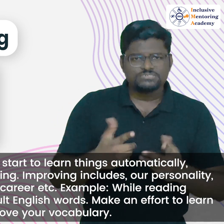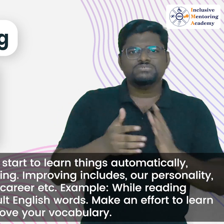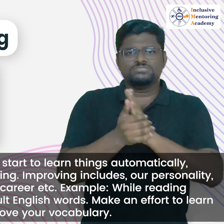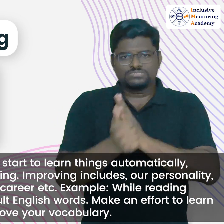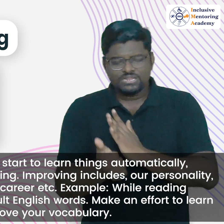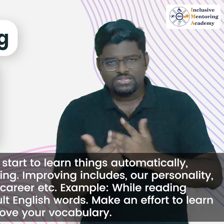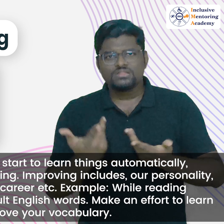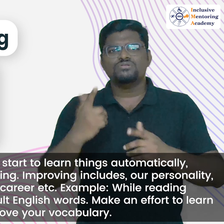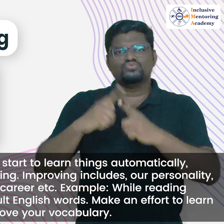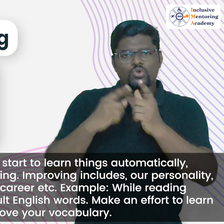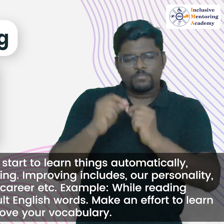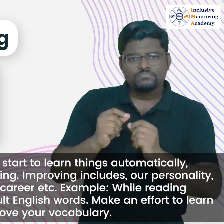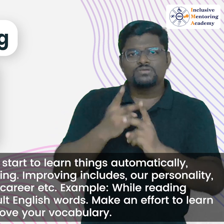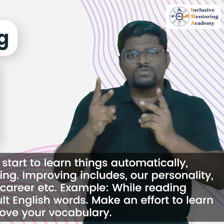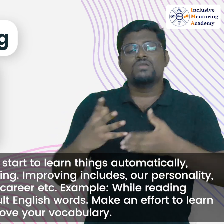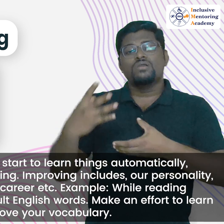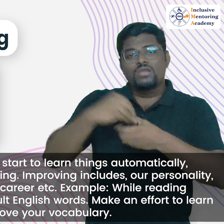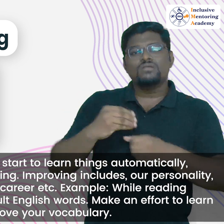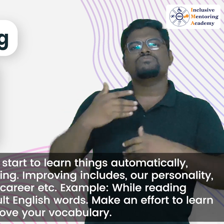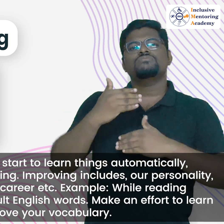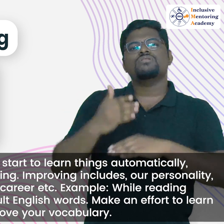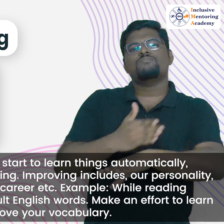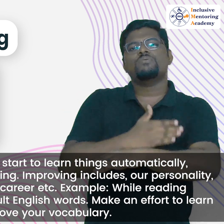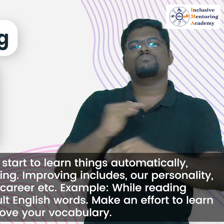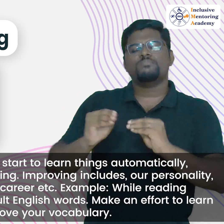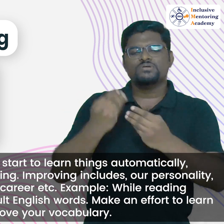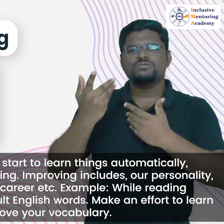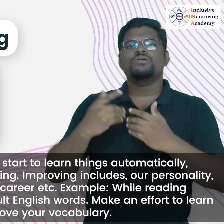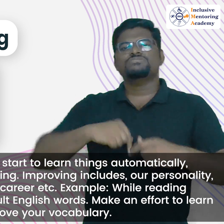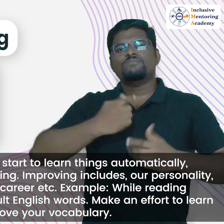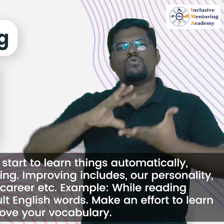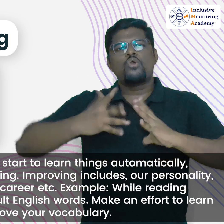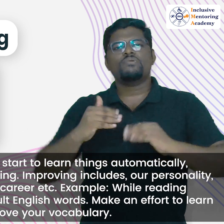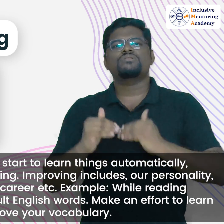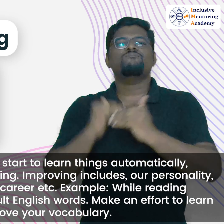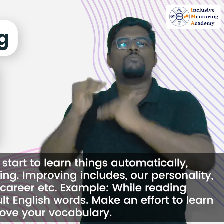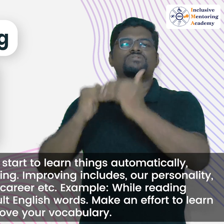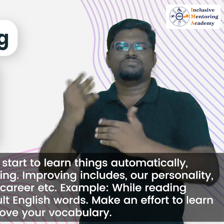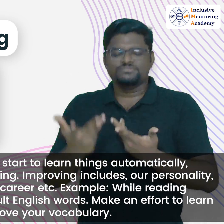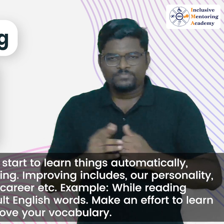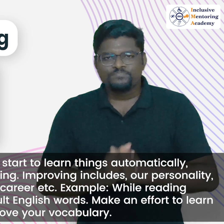improving. Improving includes our personality, our business, our skills, our career,